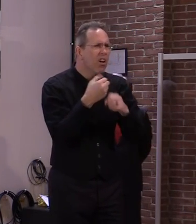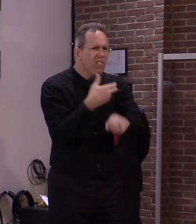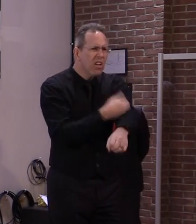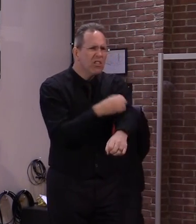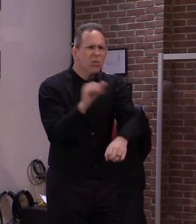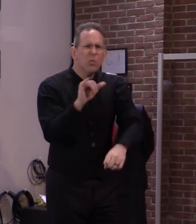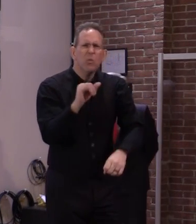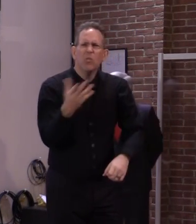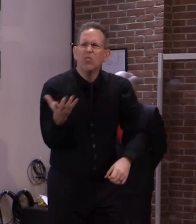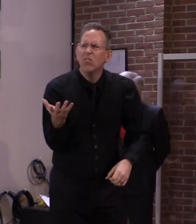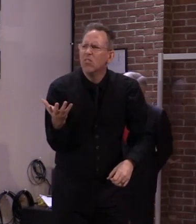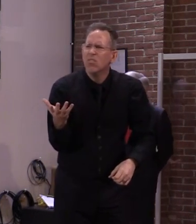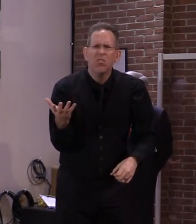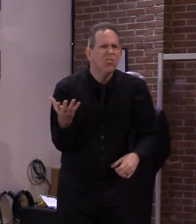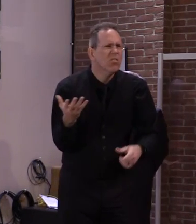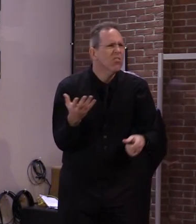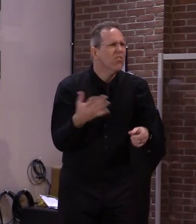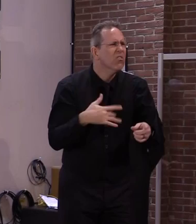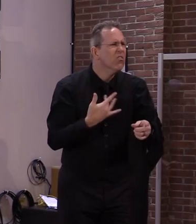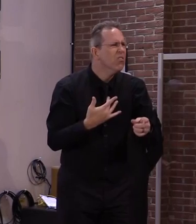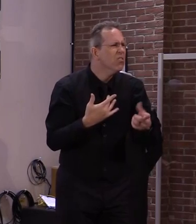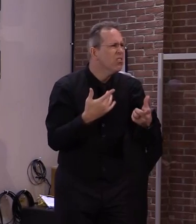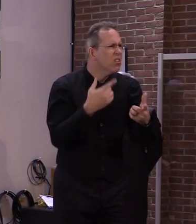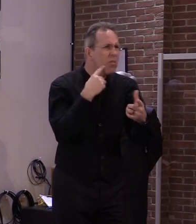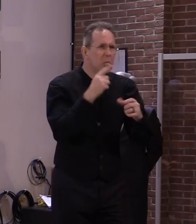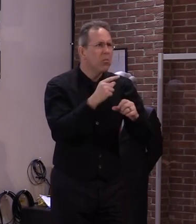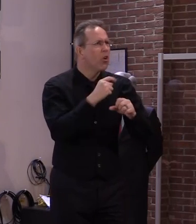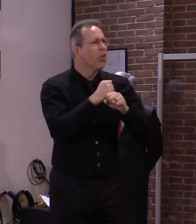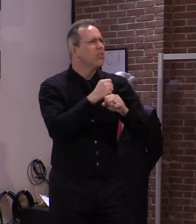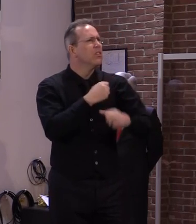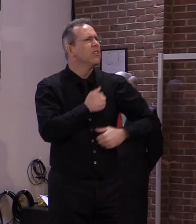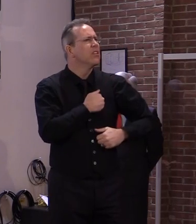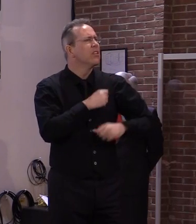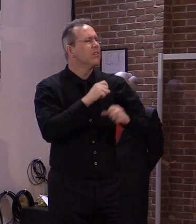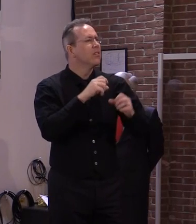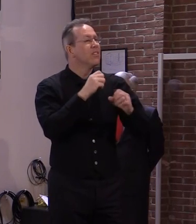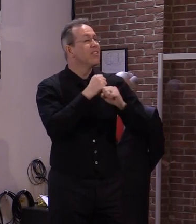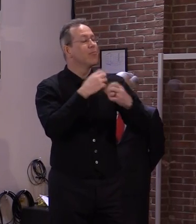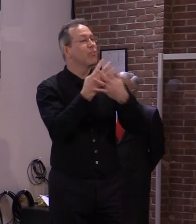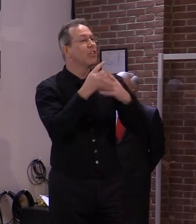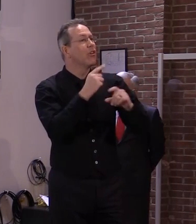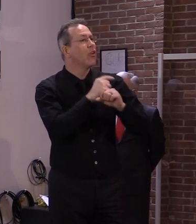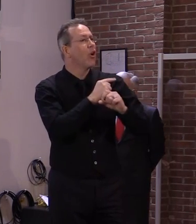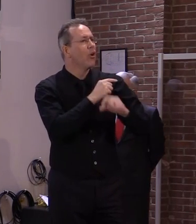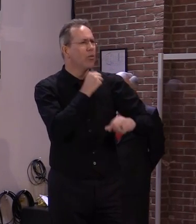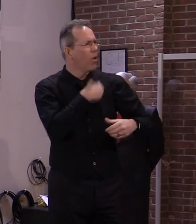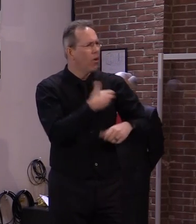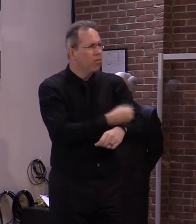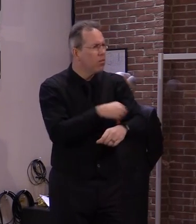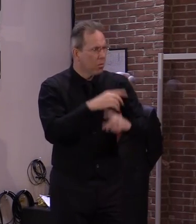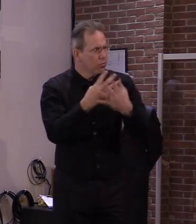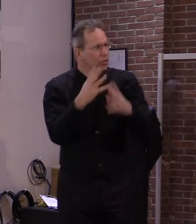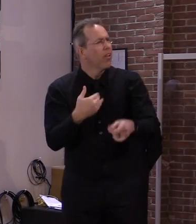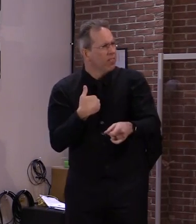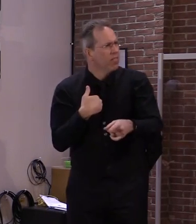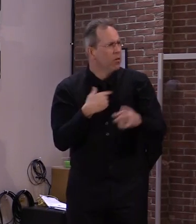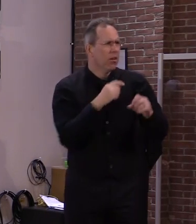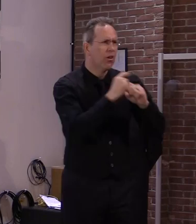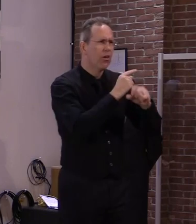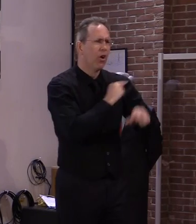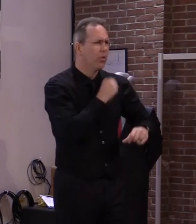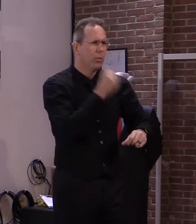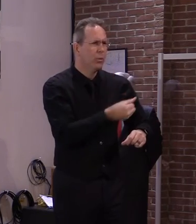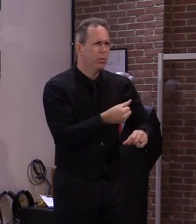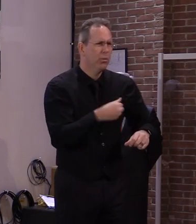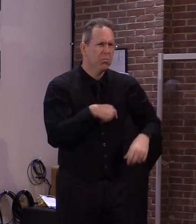have inmates received vaccine shots and guards denied? And more generally, is the state tracking